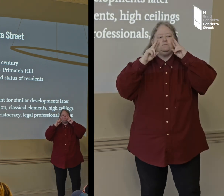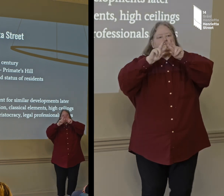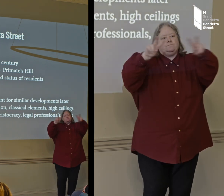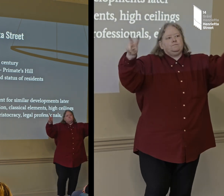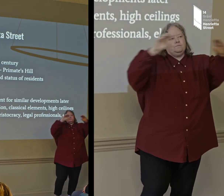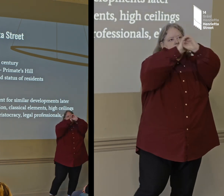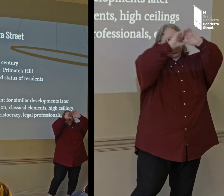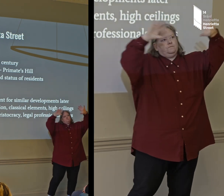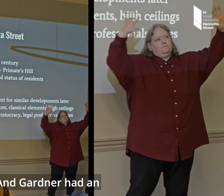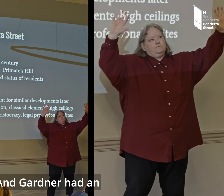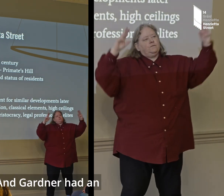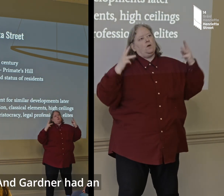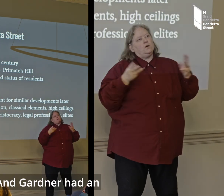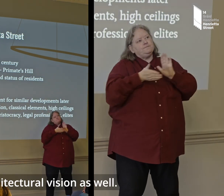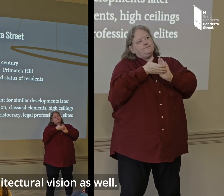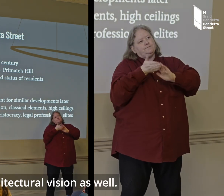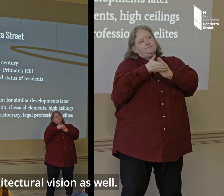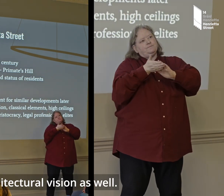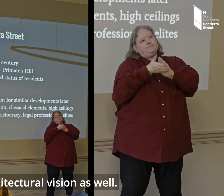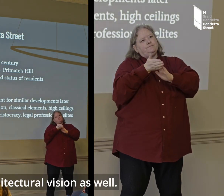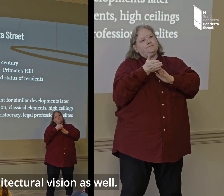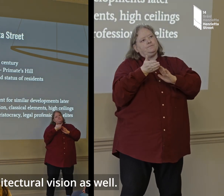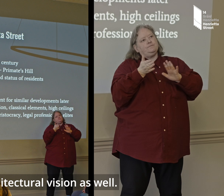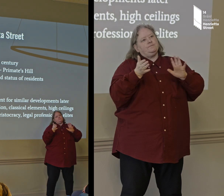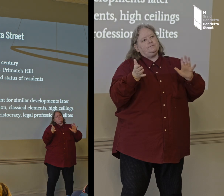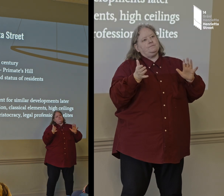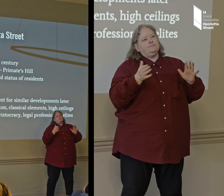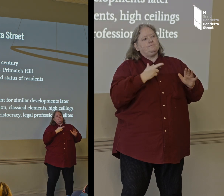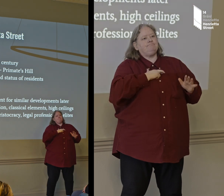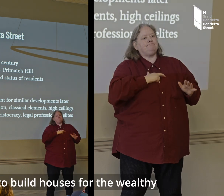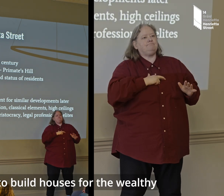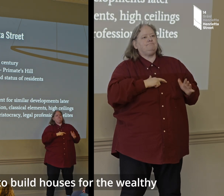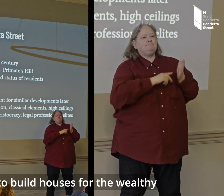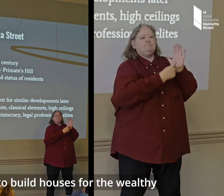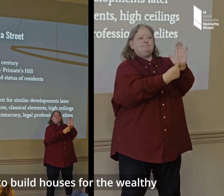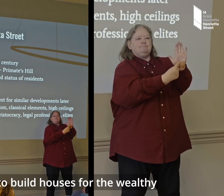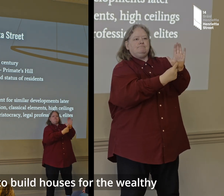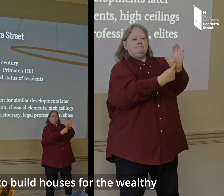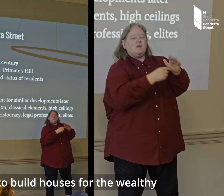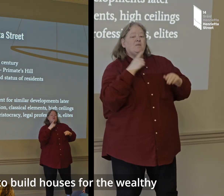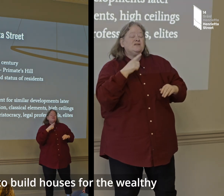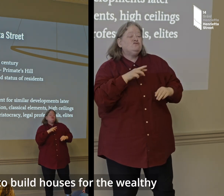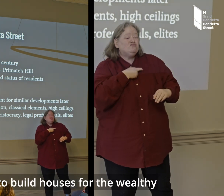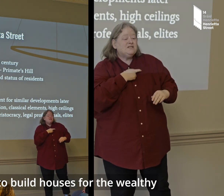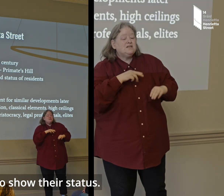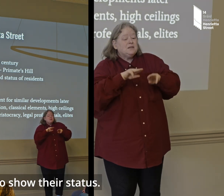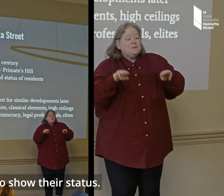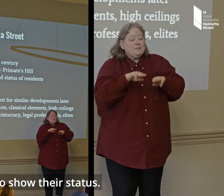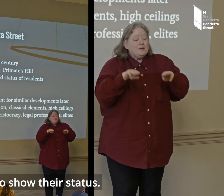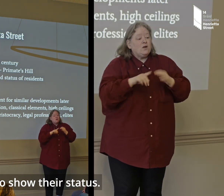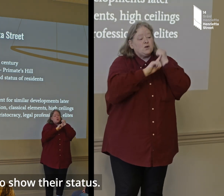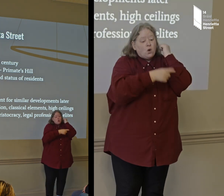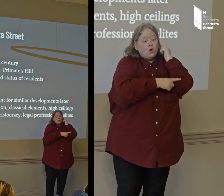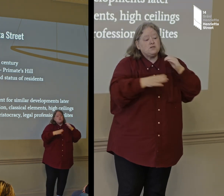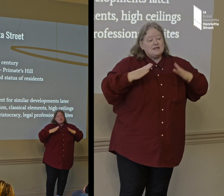Dublin. And Gardner had an architectural vision as well. He wanted to build houses for the wealthy to show